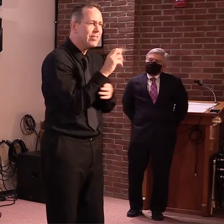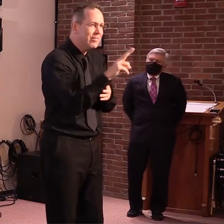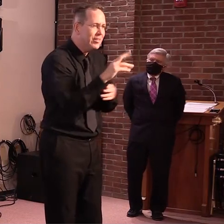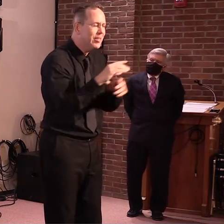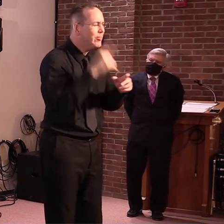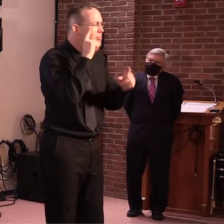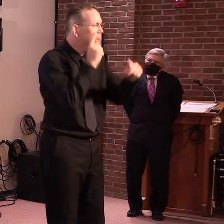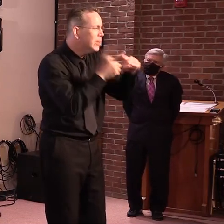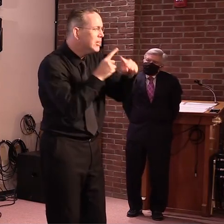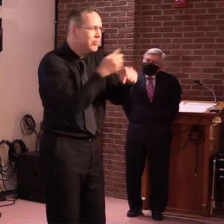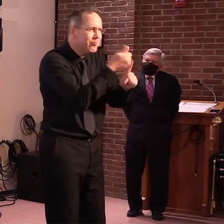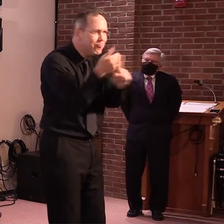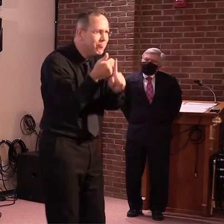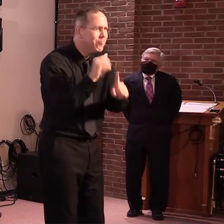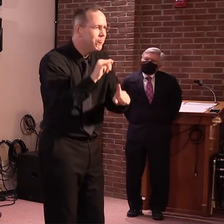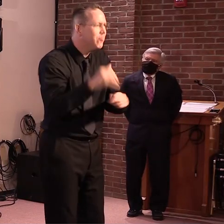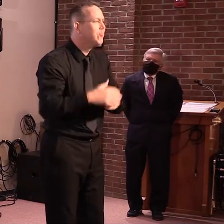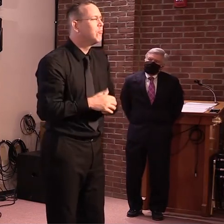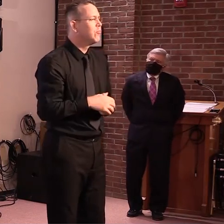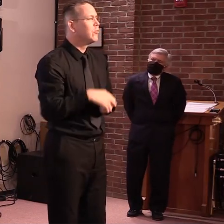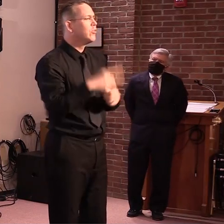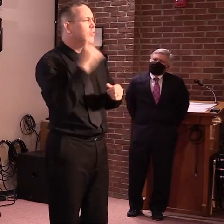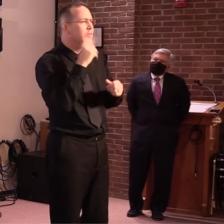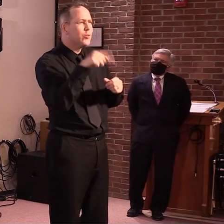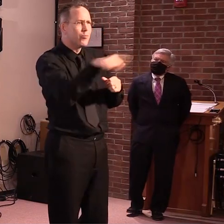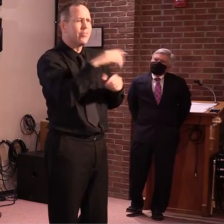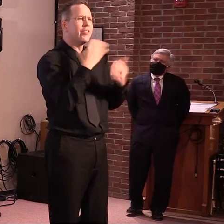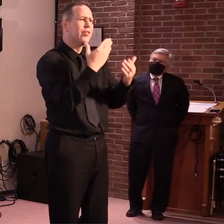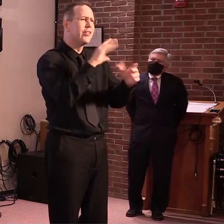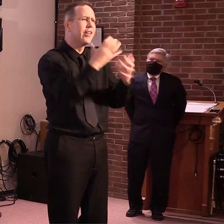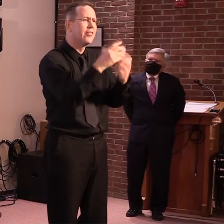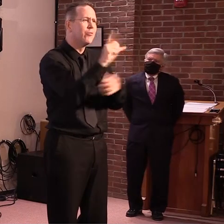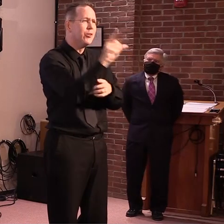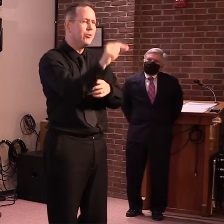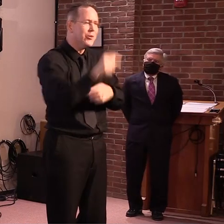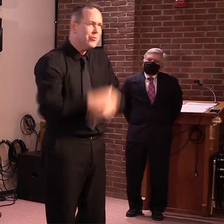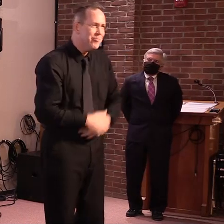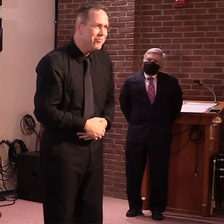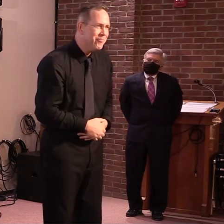the coming years and for the class of 2020. Thank you.